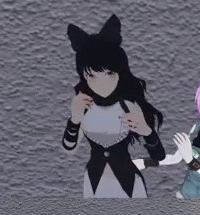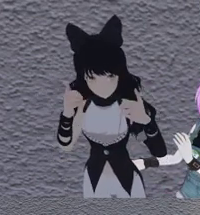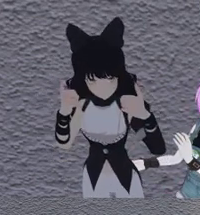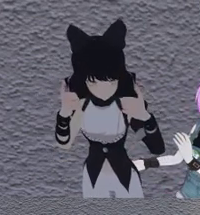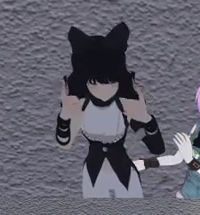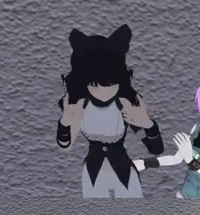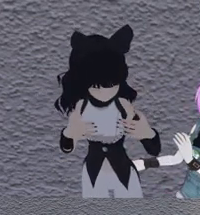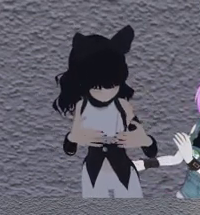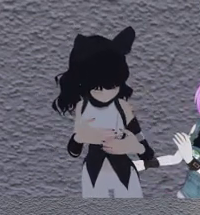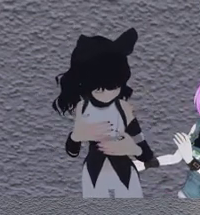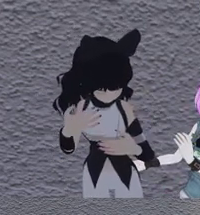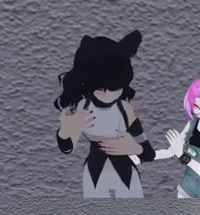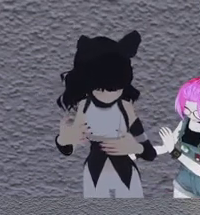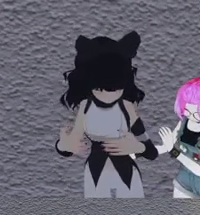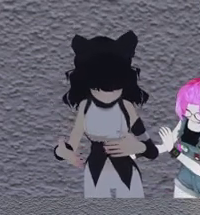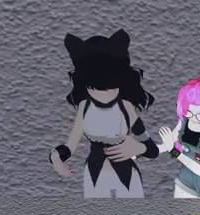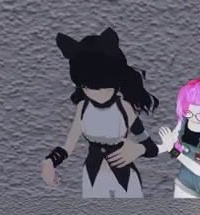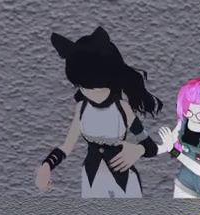That's fine.